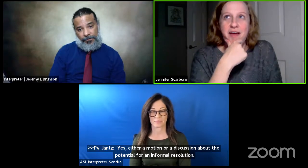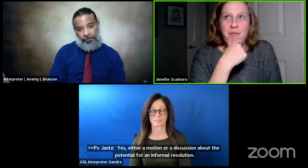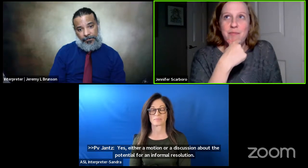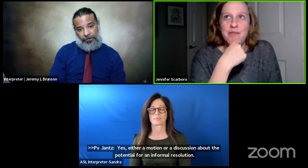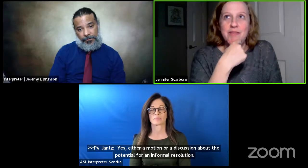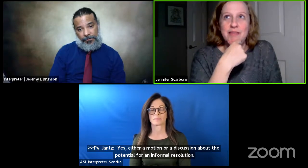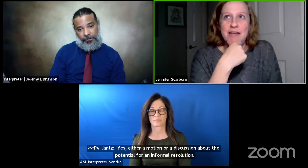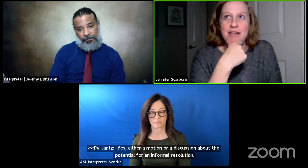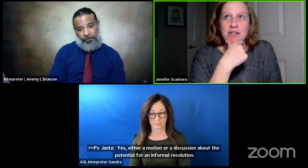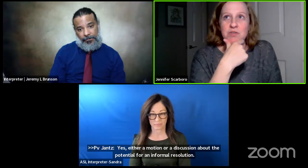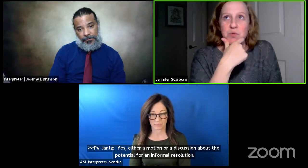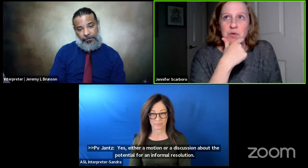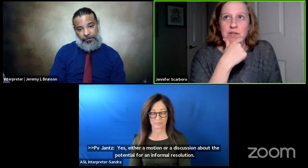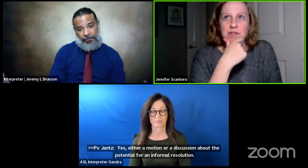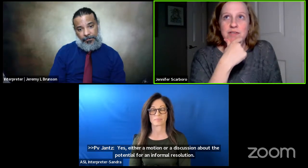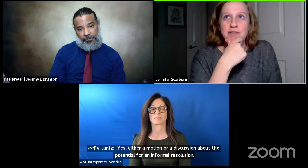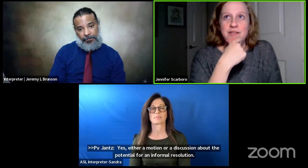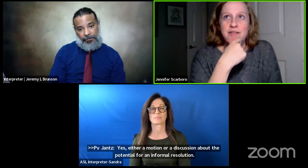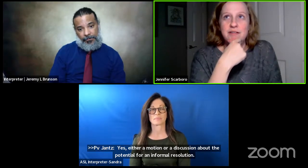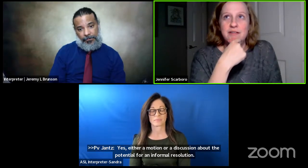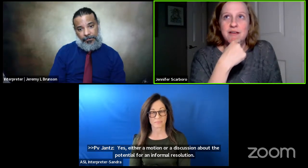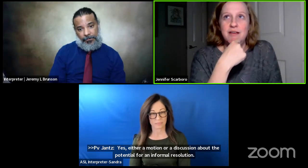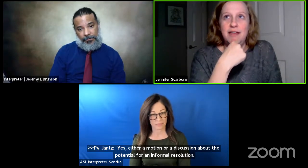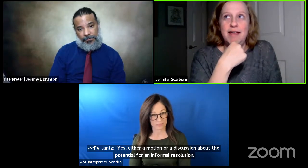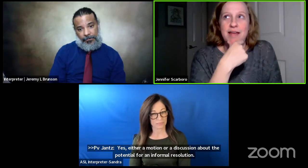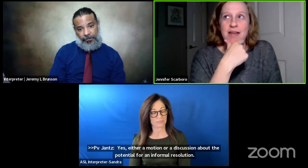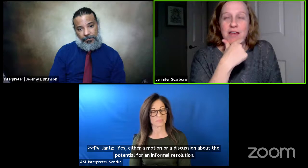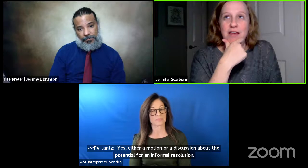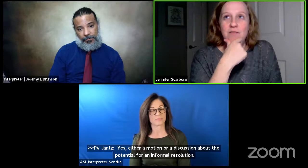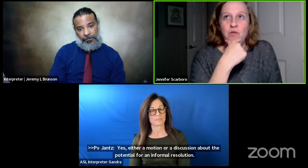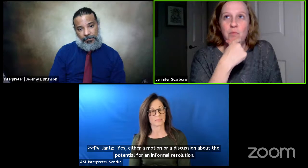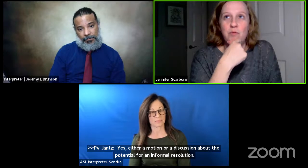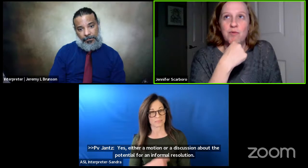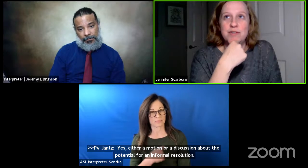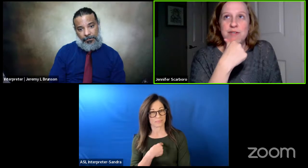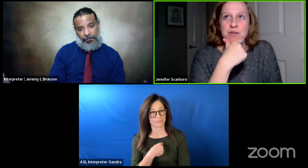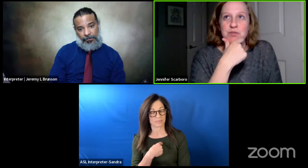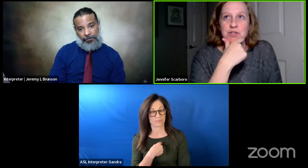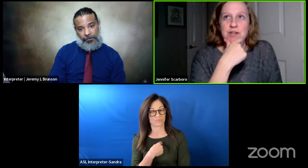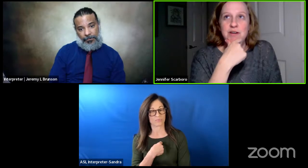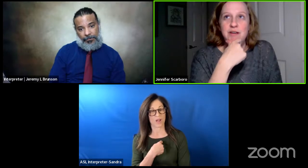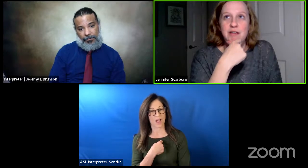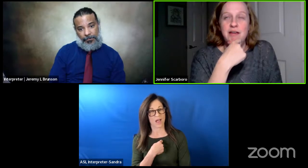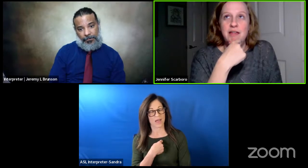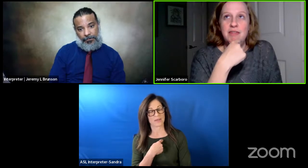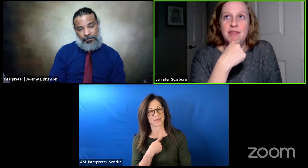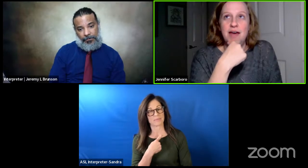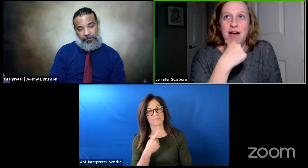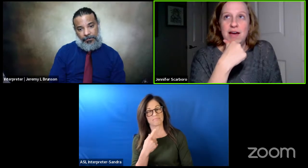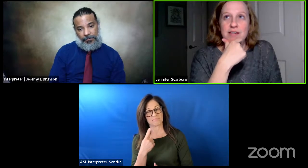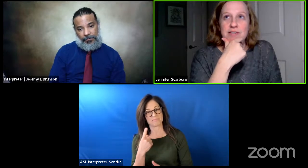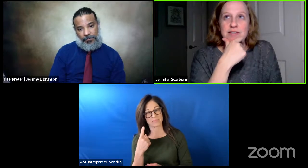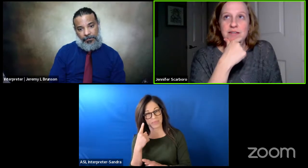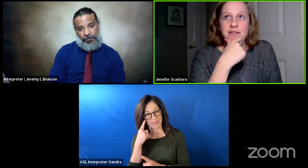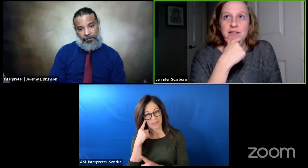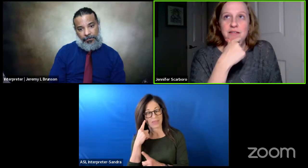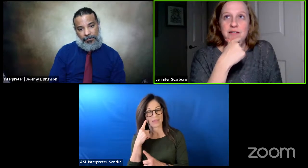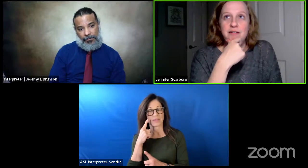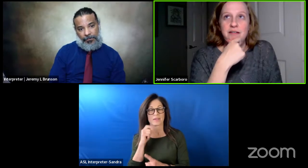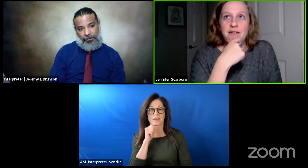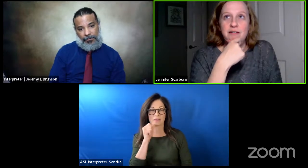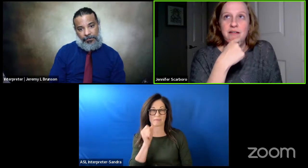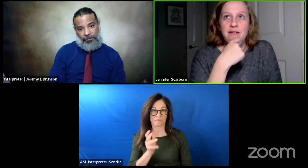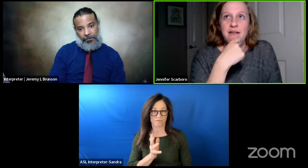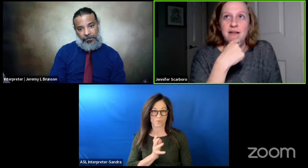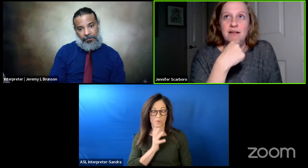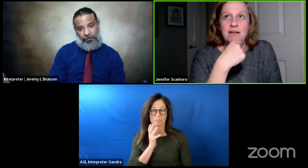I am leaning towards a informal resolution that